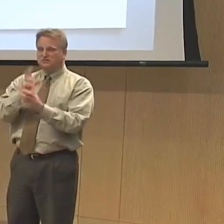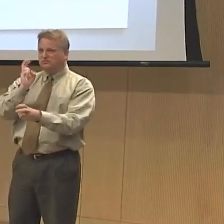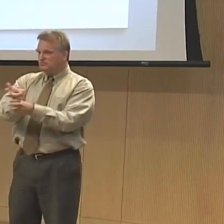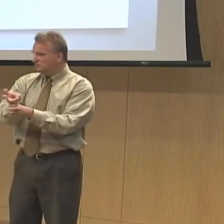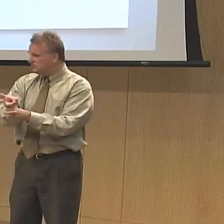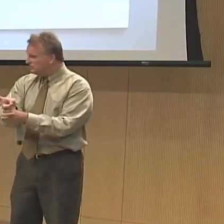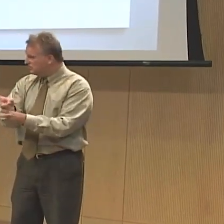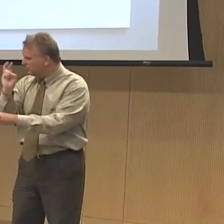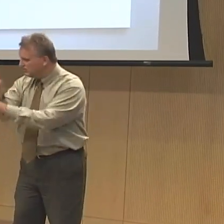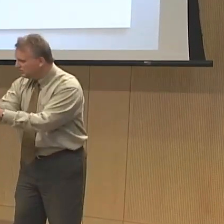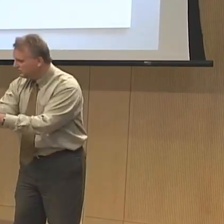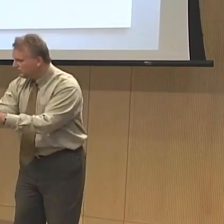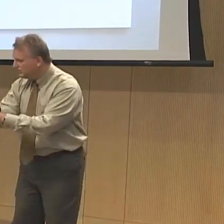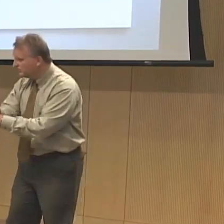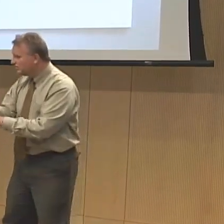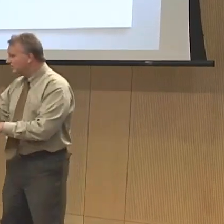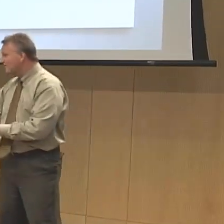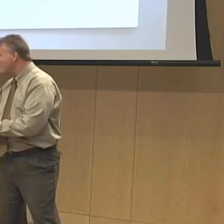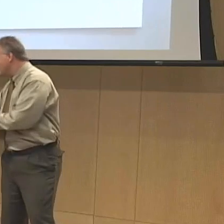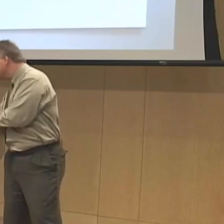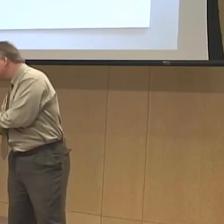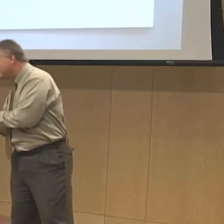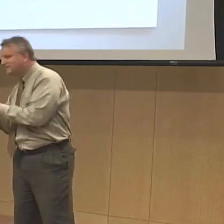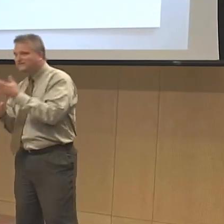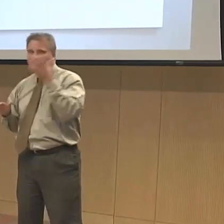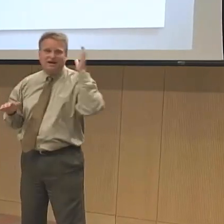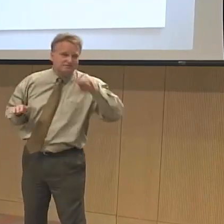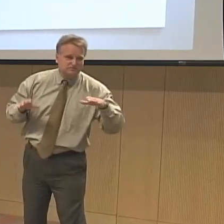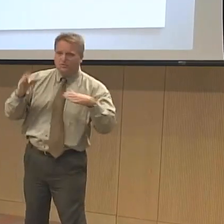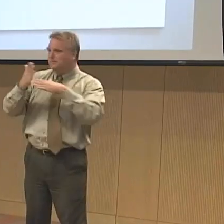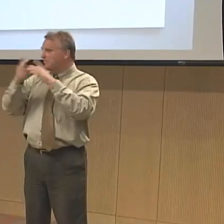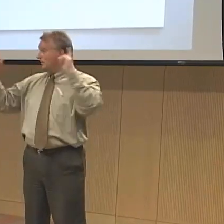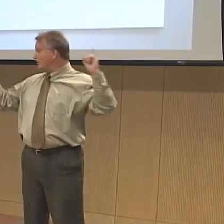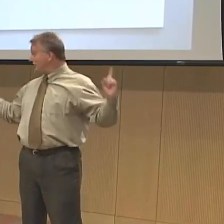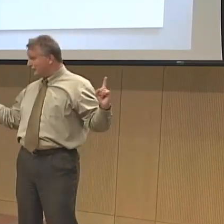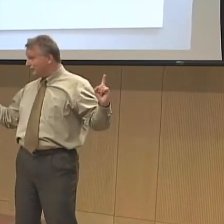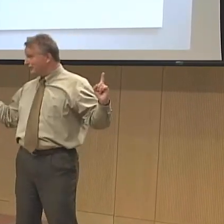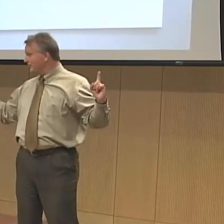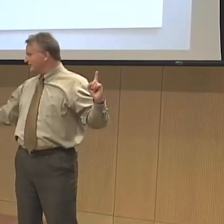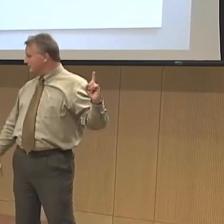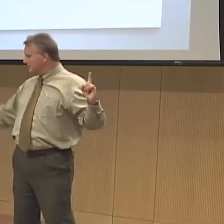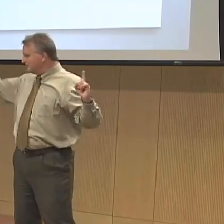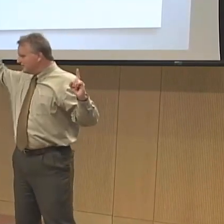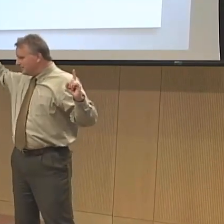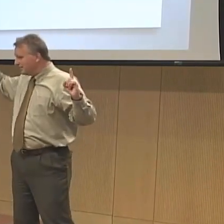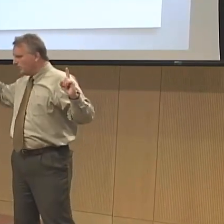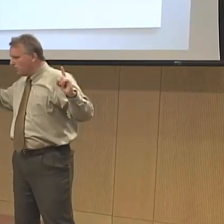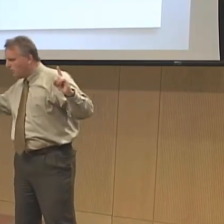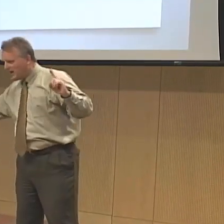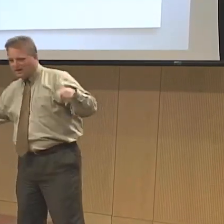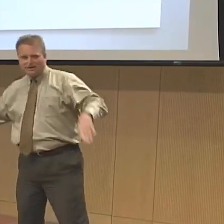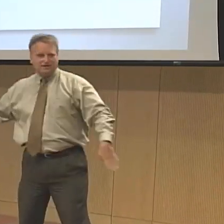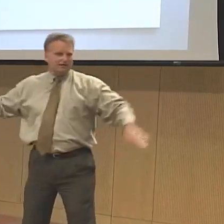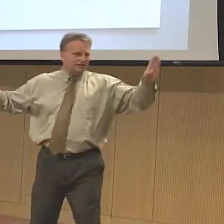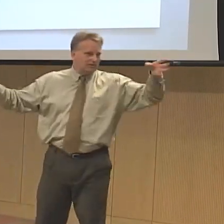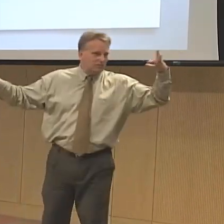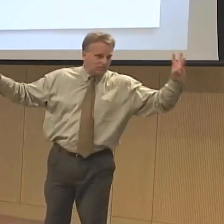well, a marriage is hard. Whether you're looking at a husband and wife, They were raised different ways, and they